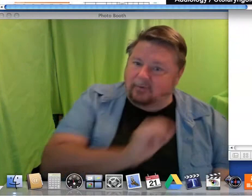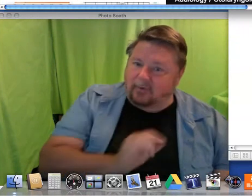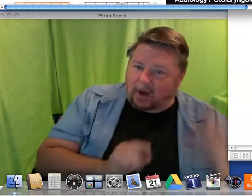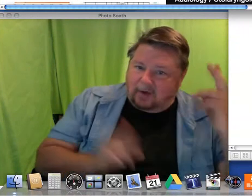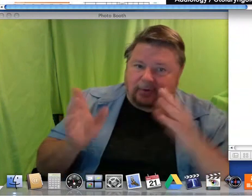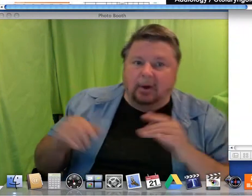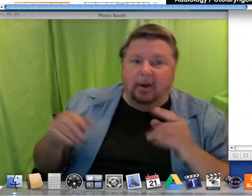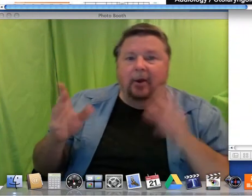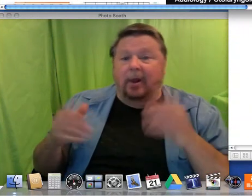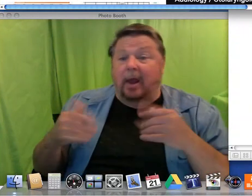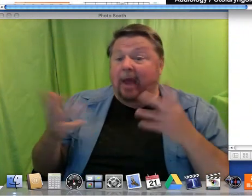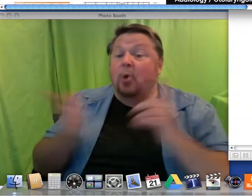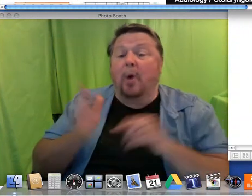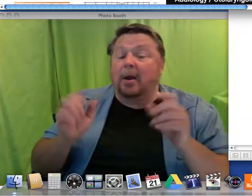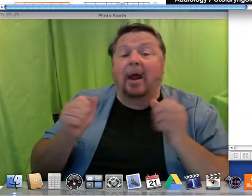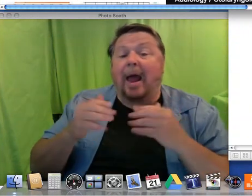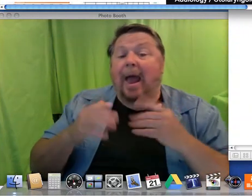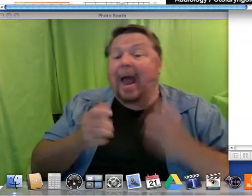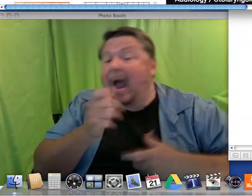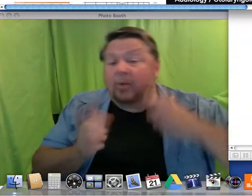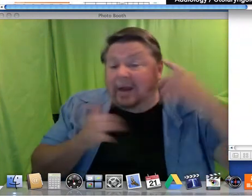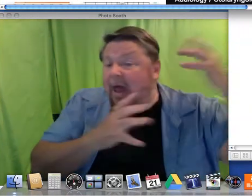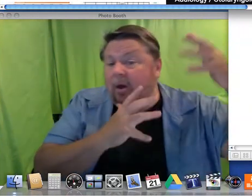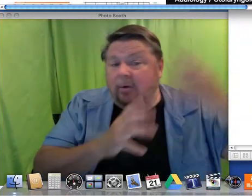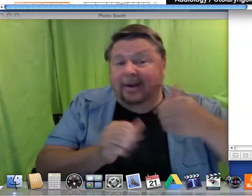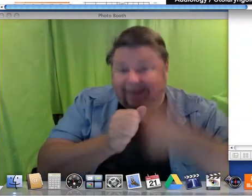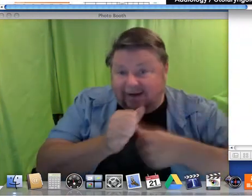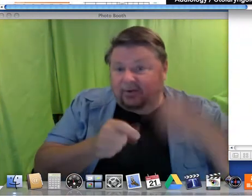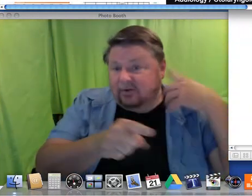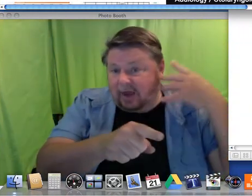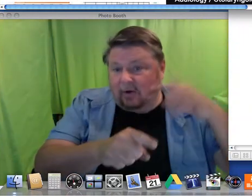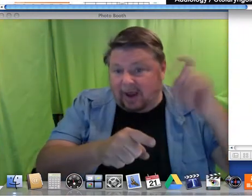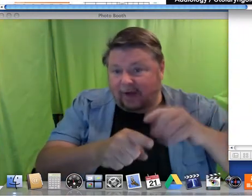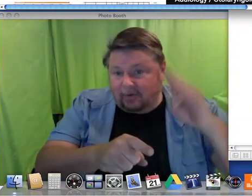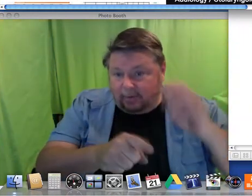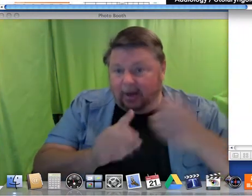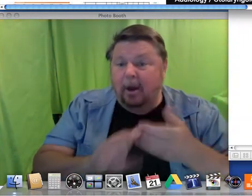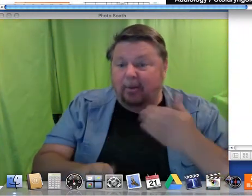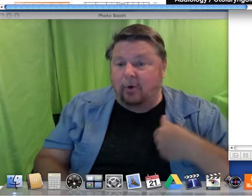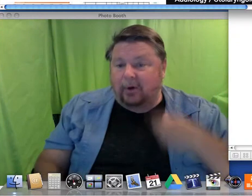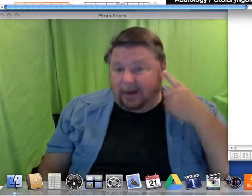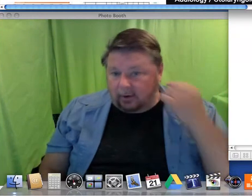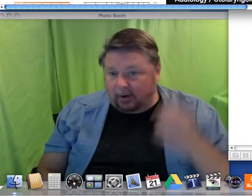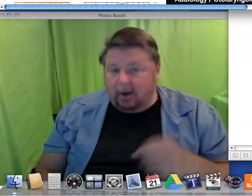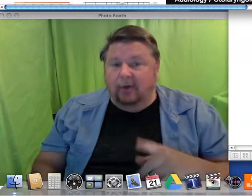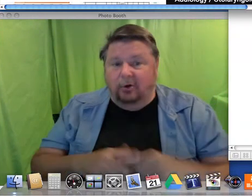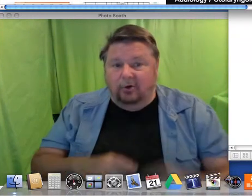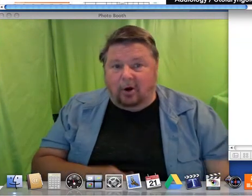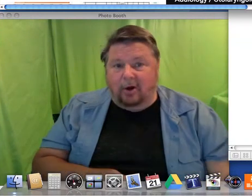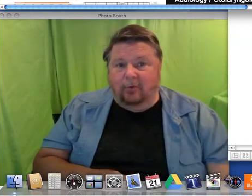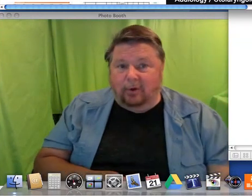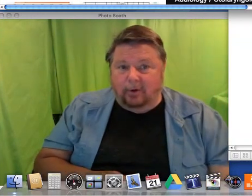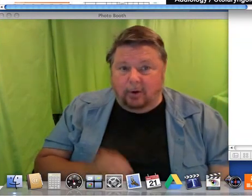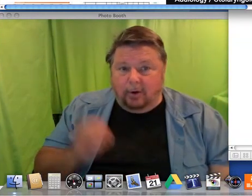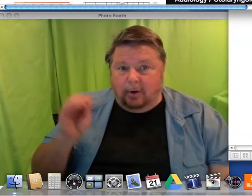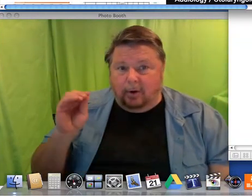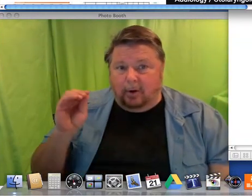very high frequency. Okay, and how loud does each sound have to be before you can hear it? So you start off